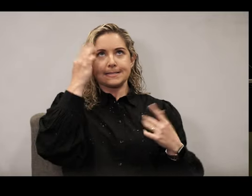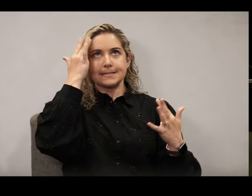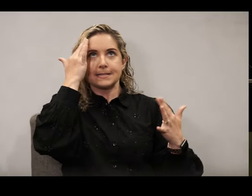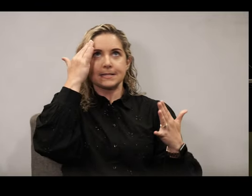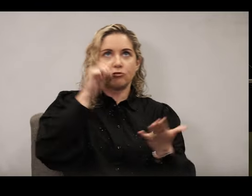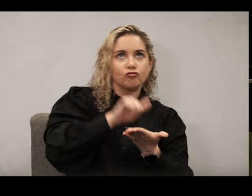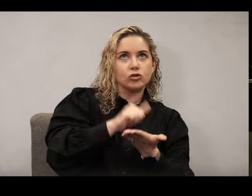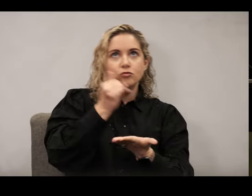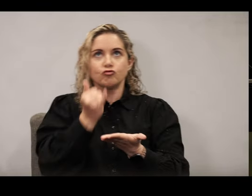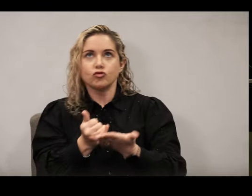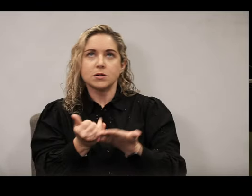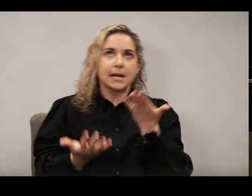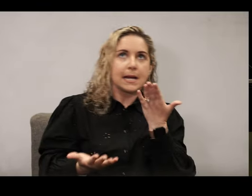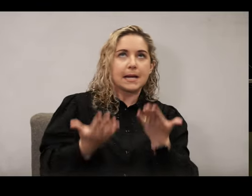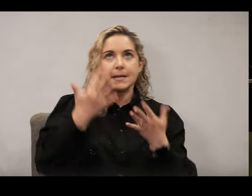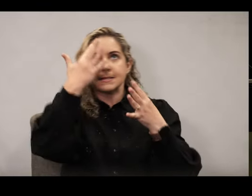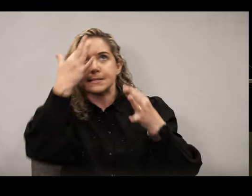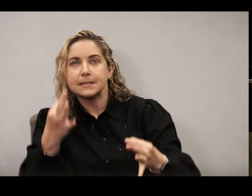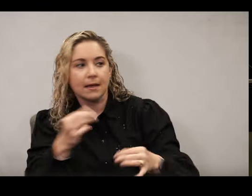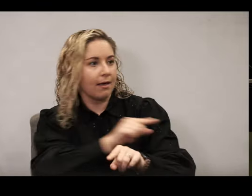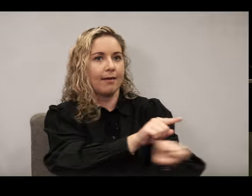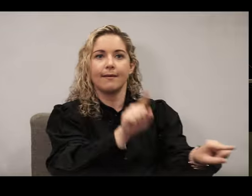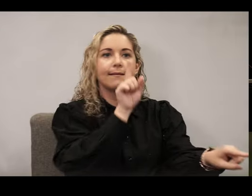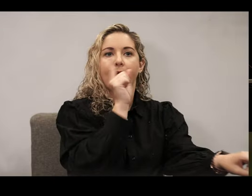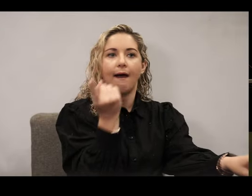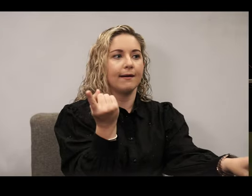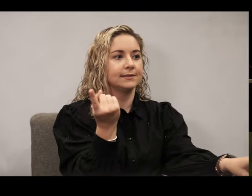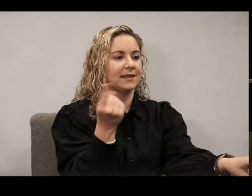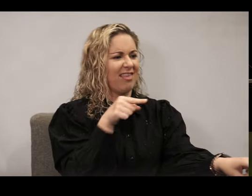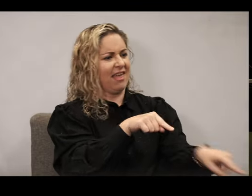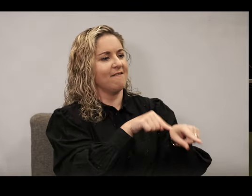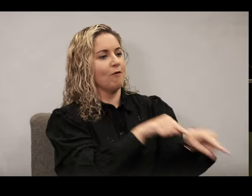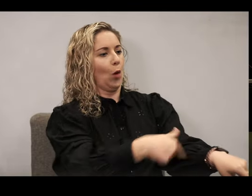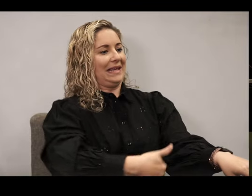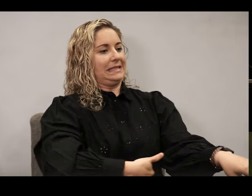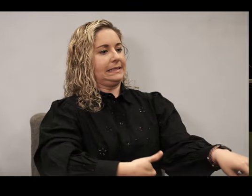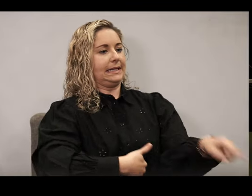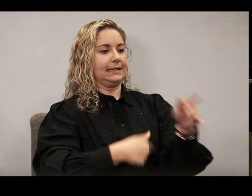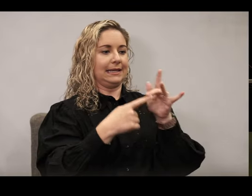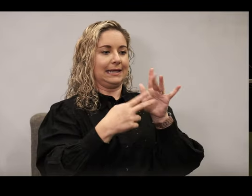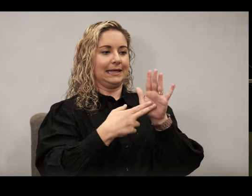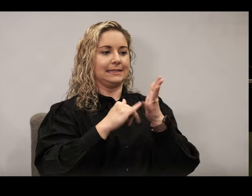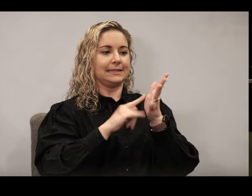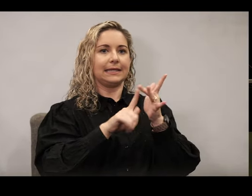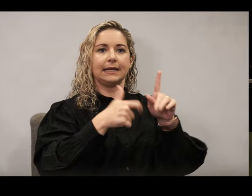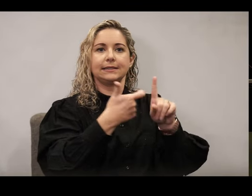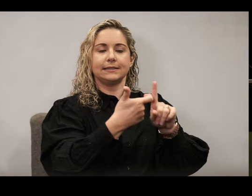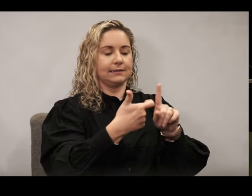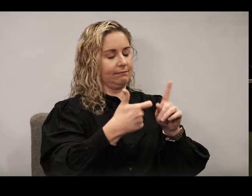right and objective wrong and act accordingly or not accordingly. So capacity for morality,